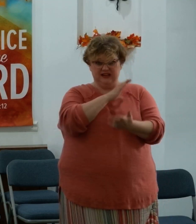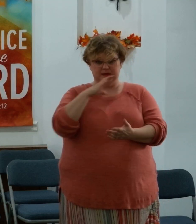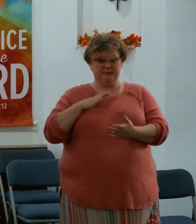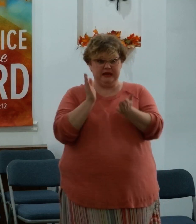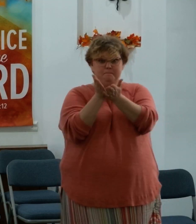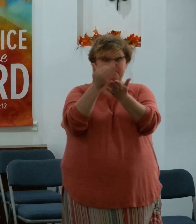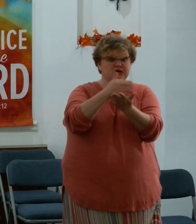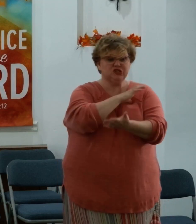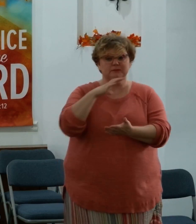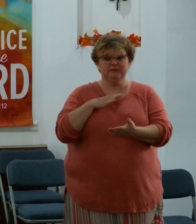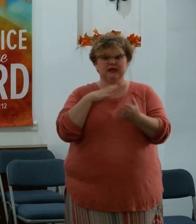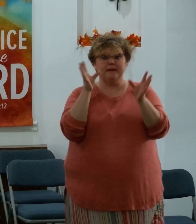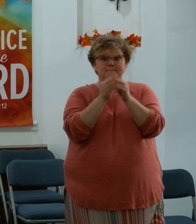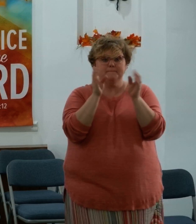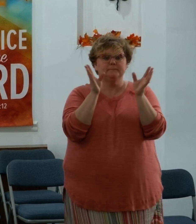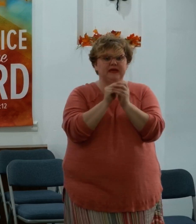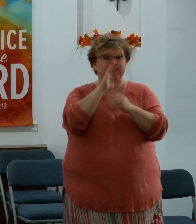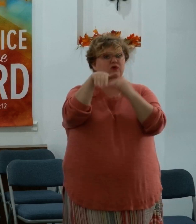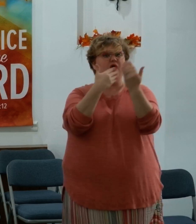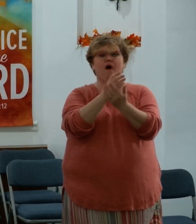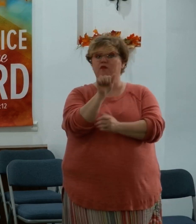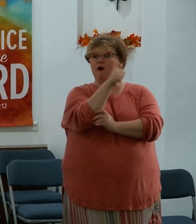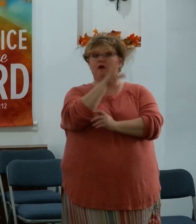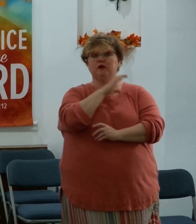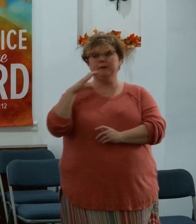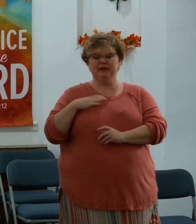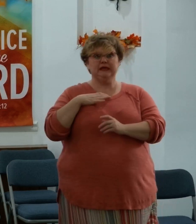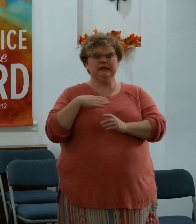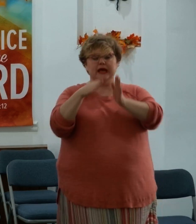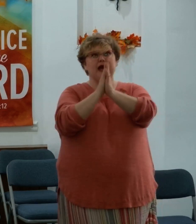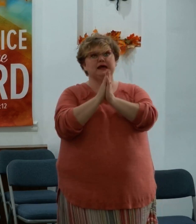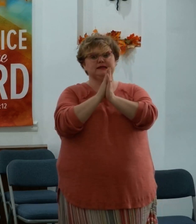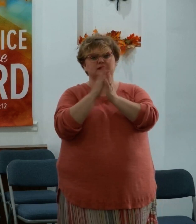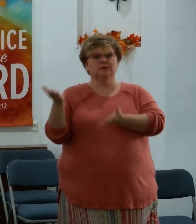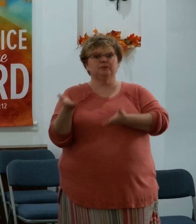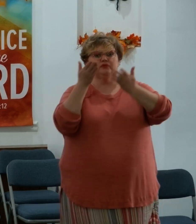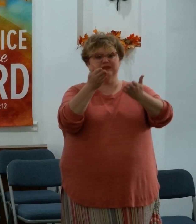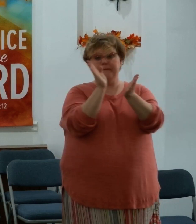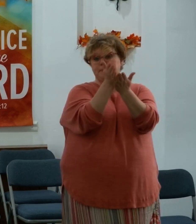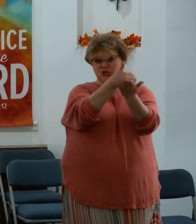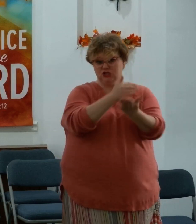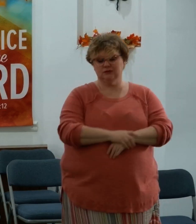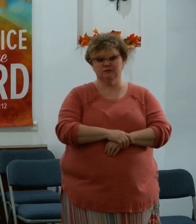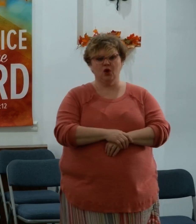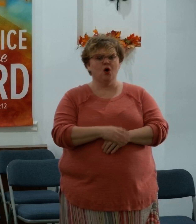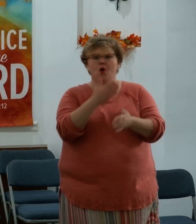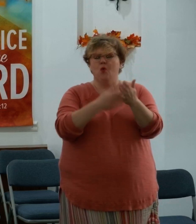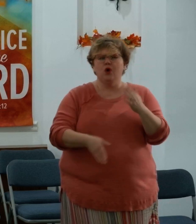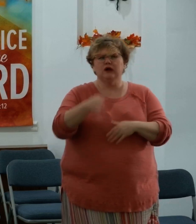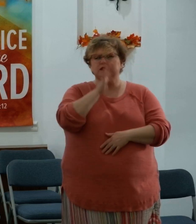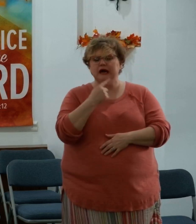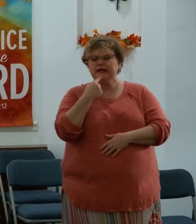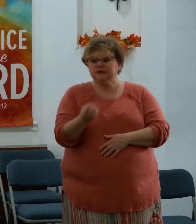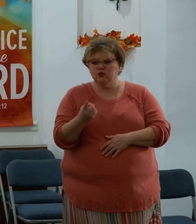budget committee, is meeting with all the other committees and asking for them to present their budgets. What has God told you that he wants